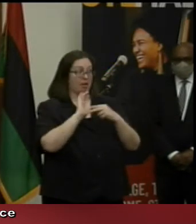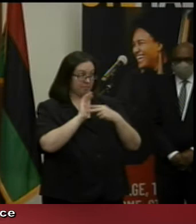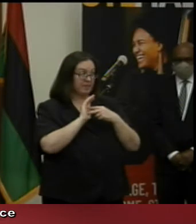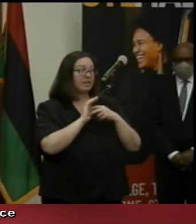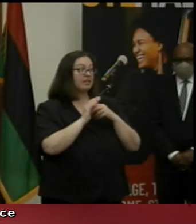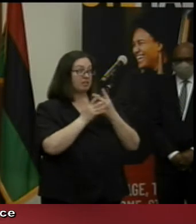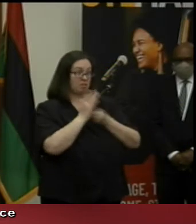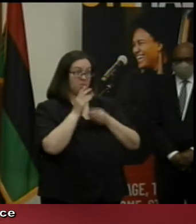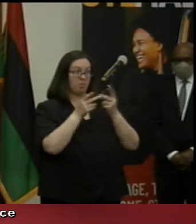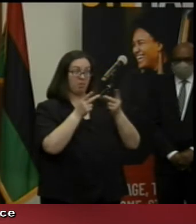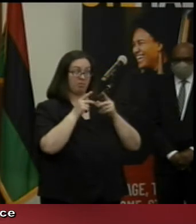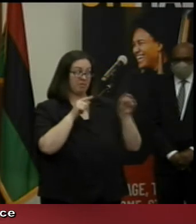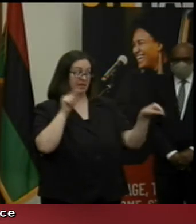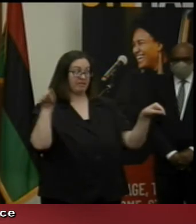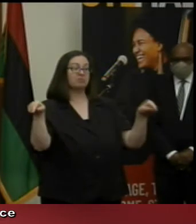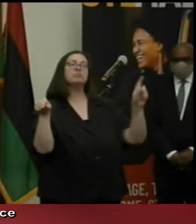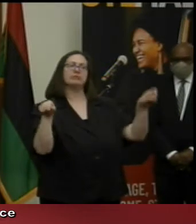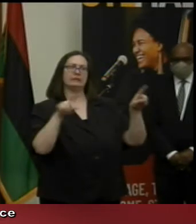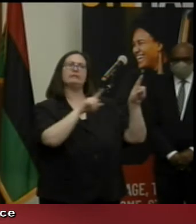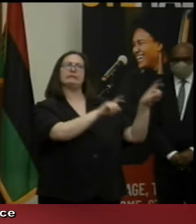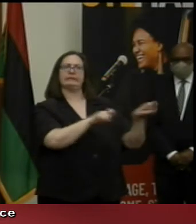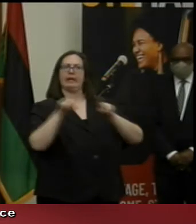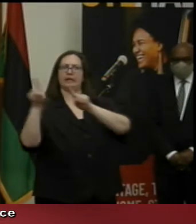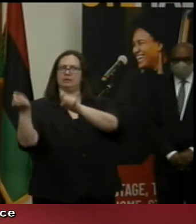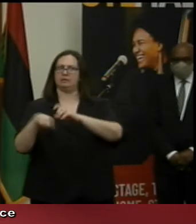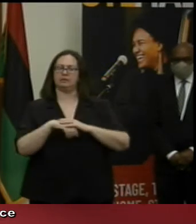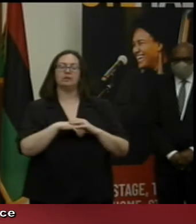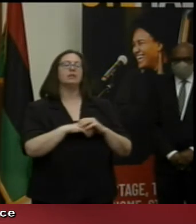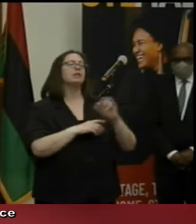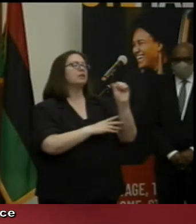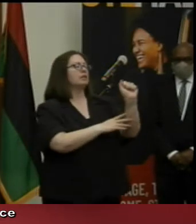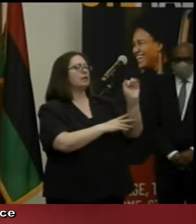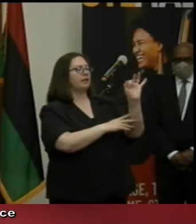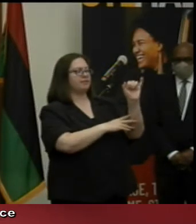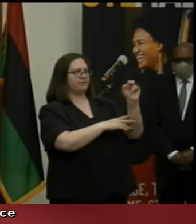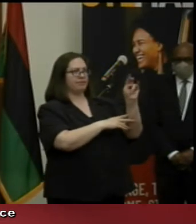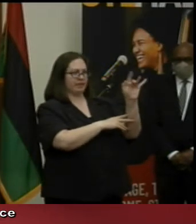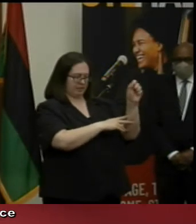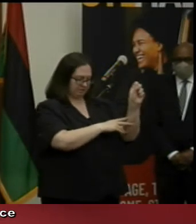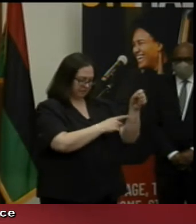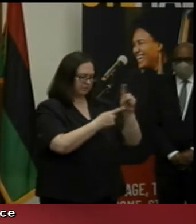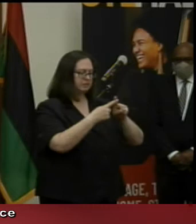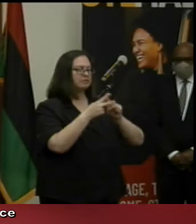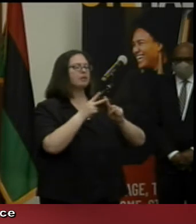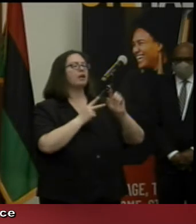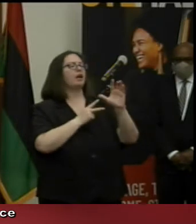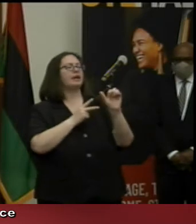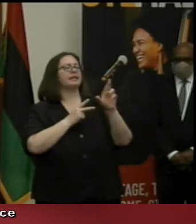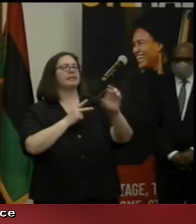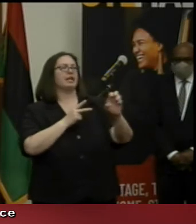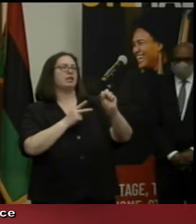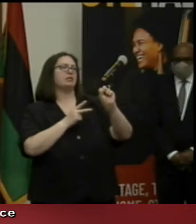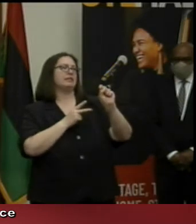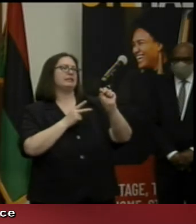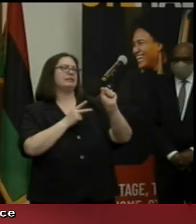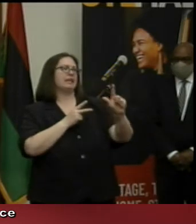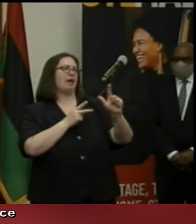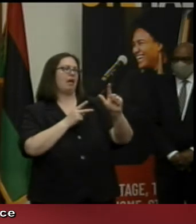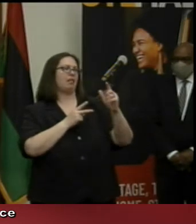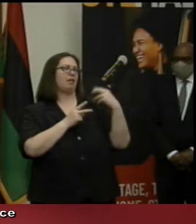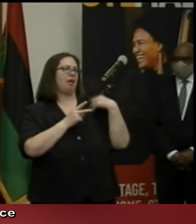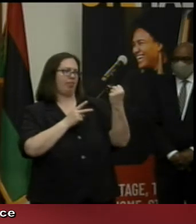areas. In addition to Affinia, we've also been working with Care STL Health, who currently has a site